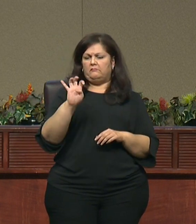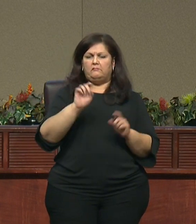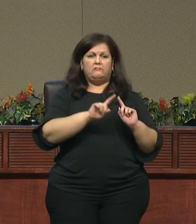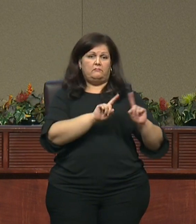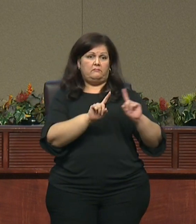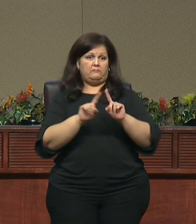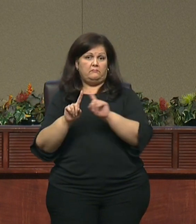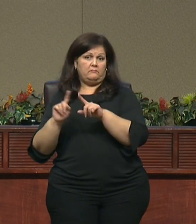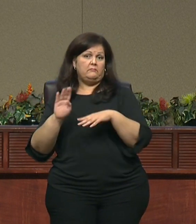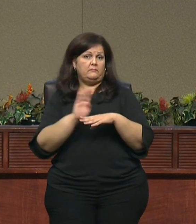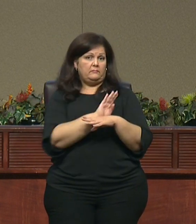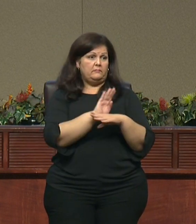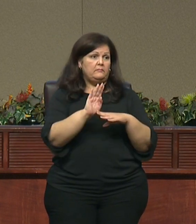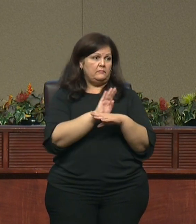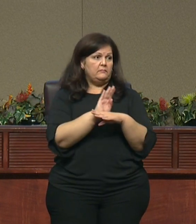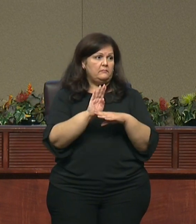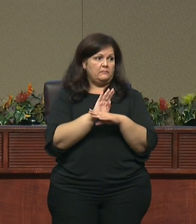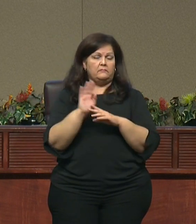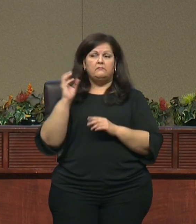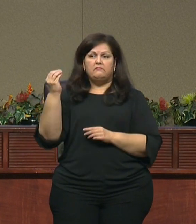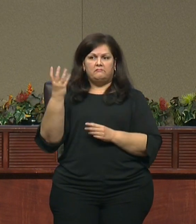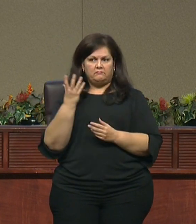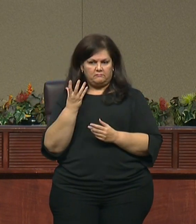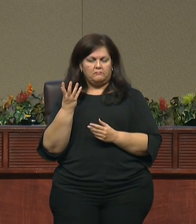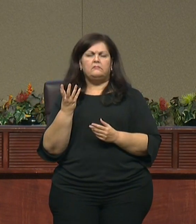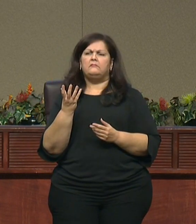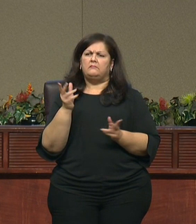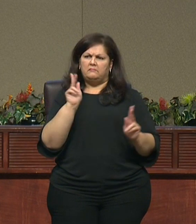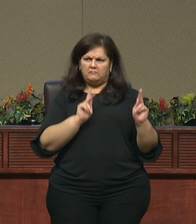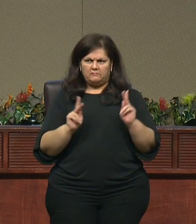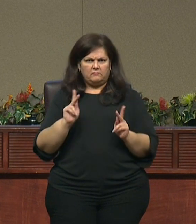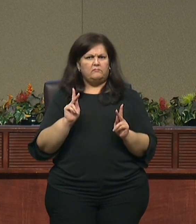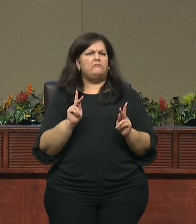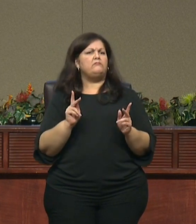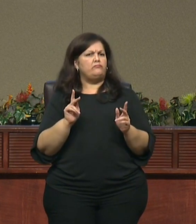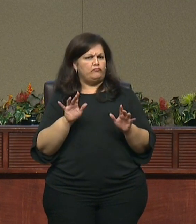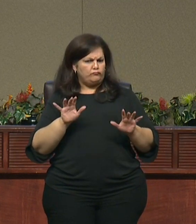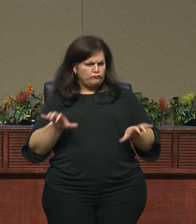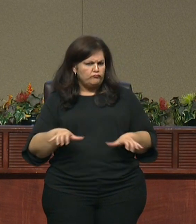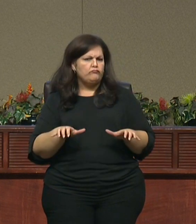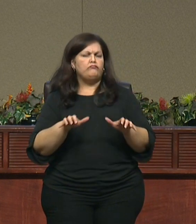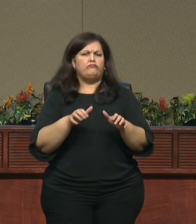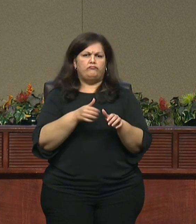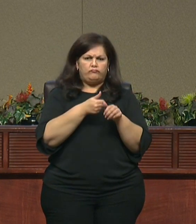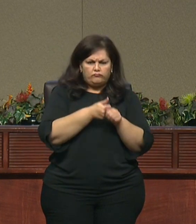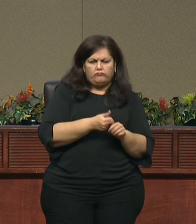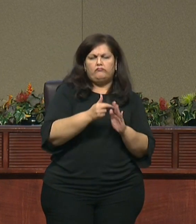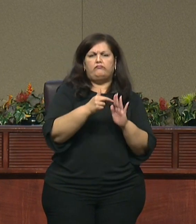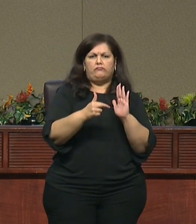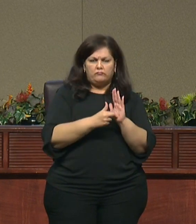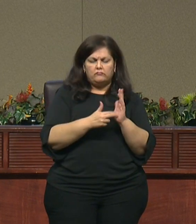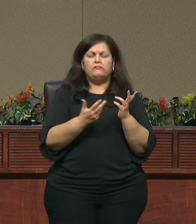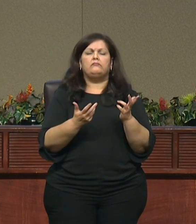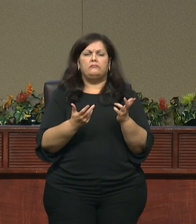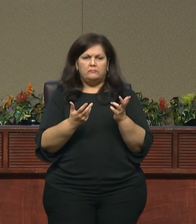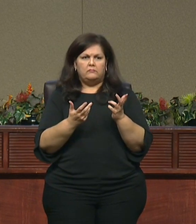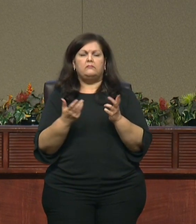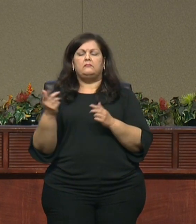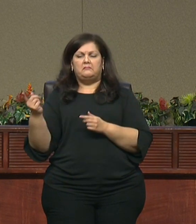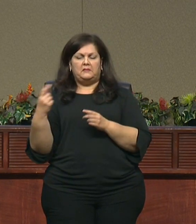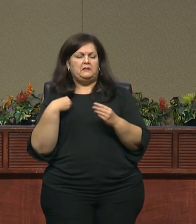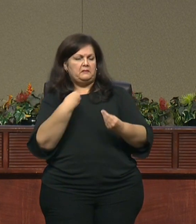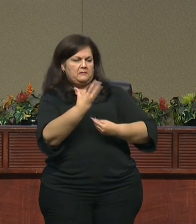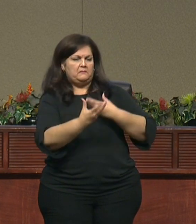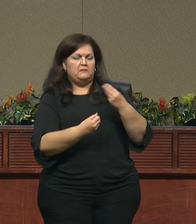different locations. They tell me they are getting a tremendous response from business owners and are leaving plenty of